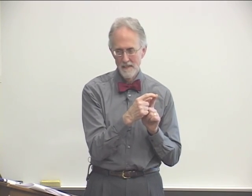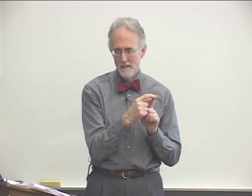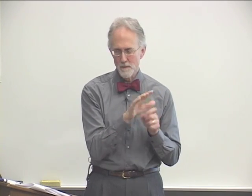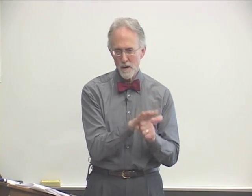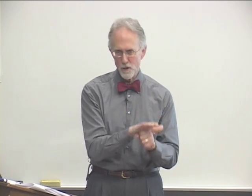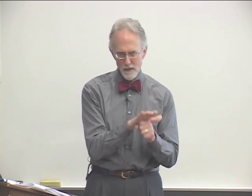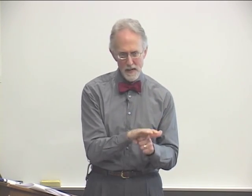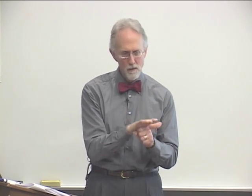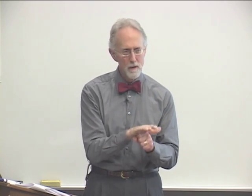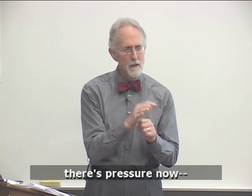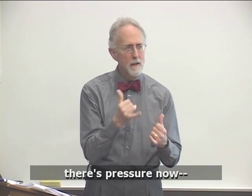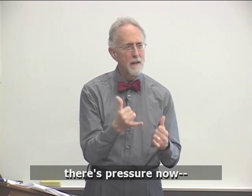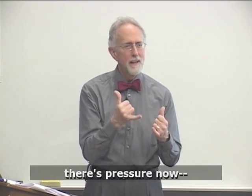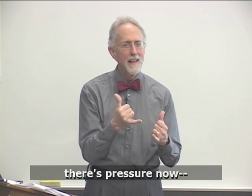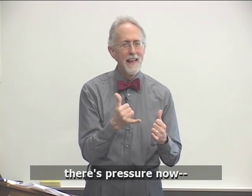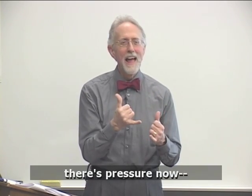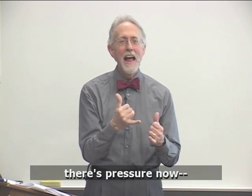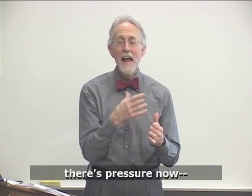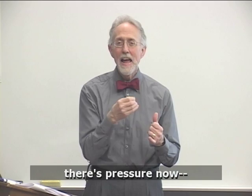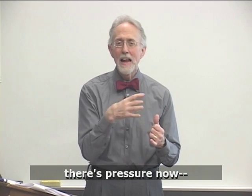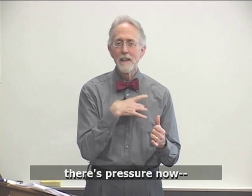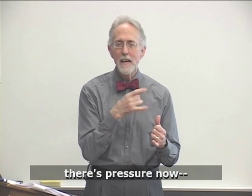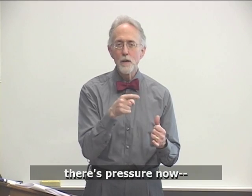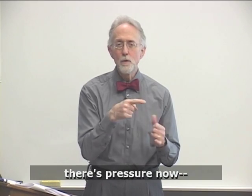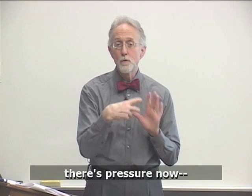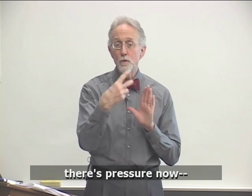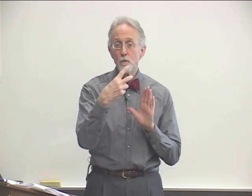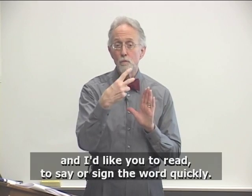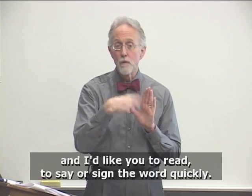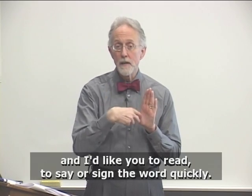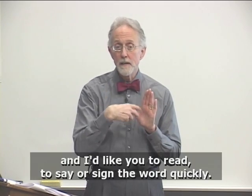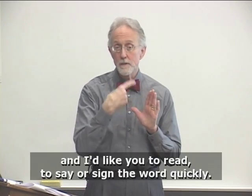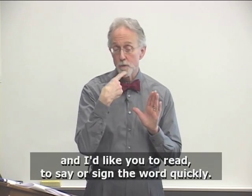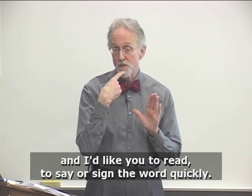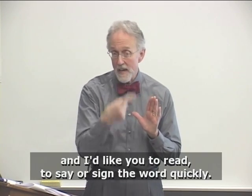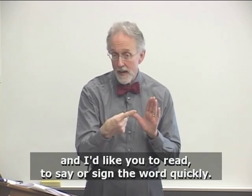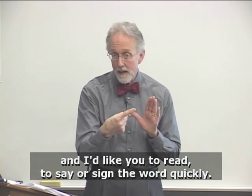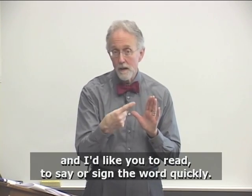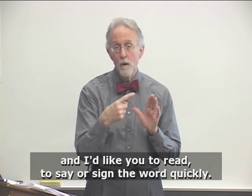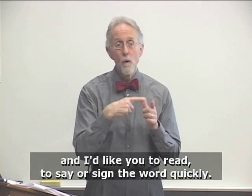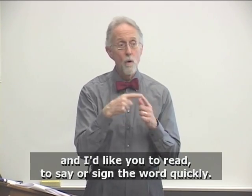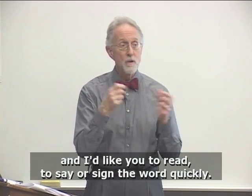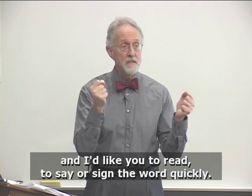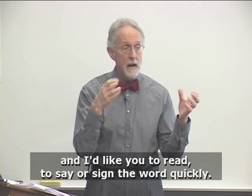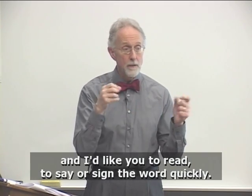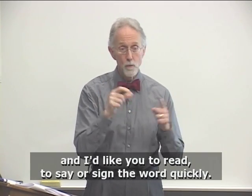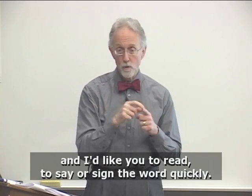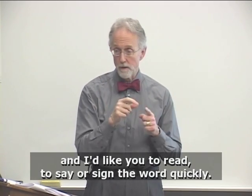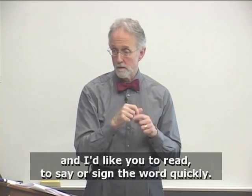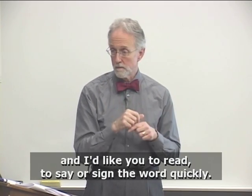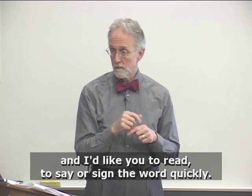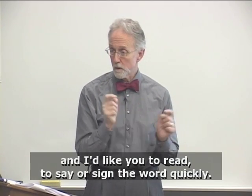There's pressure now. And I'd like you to say or sign the word